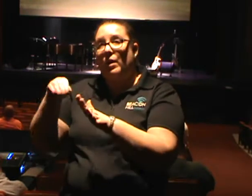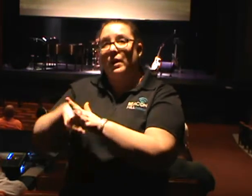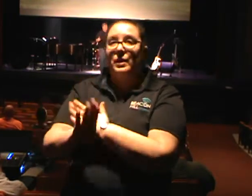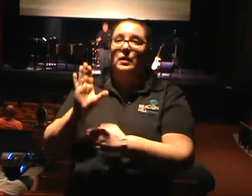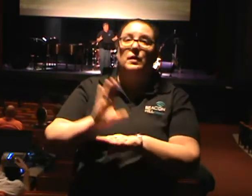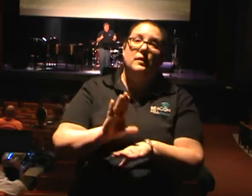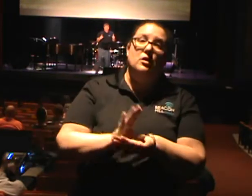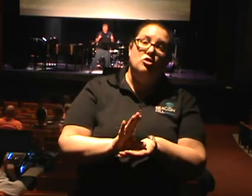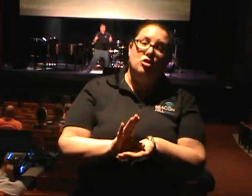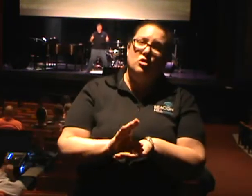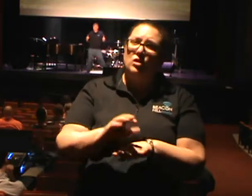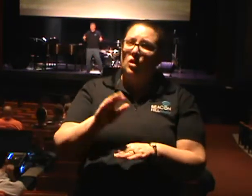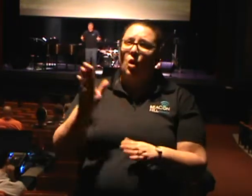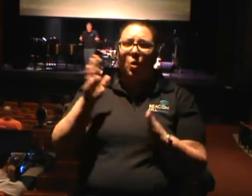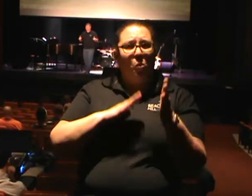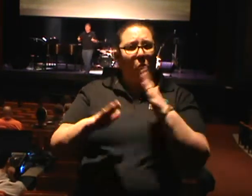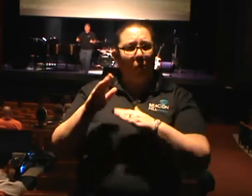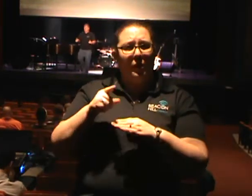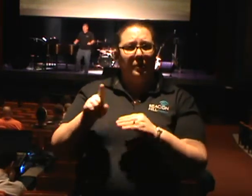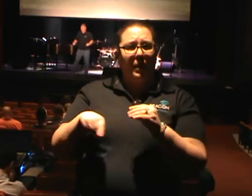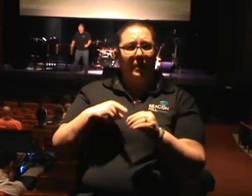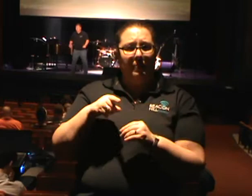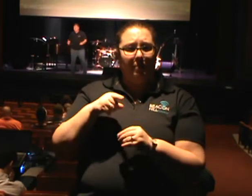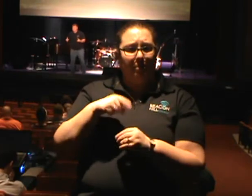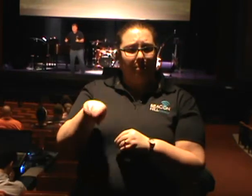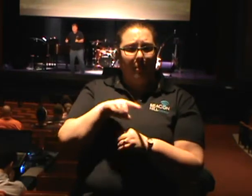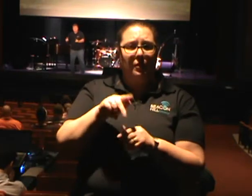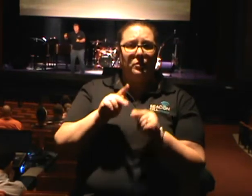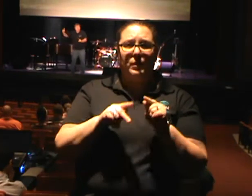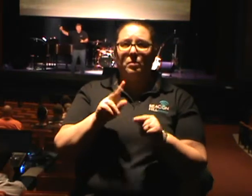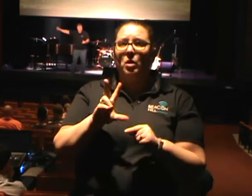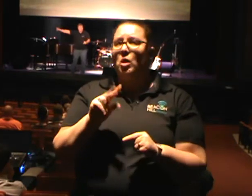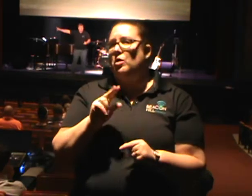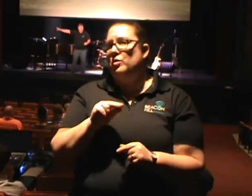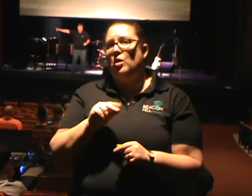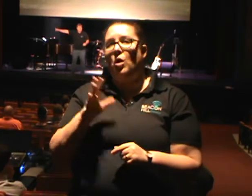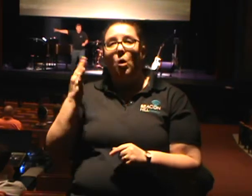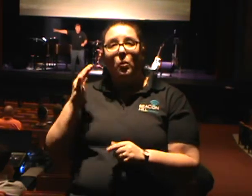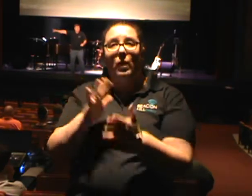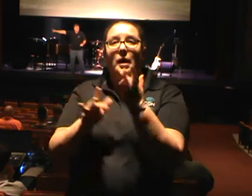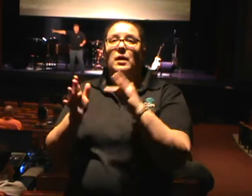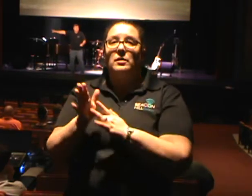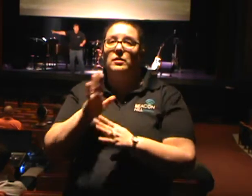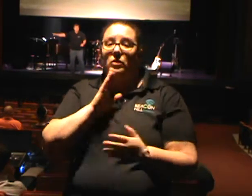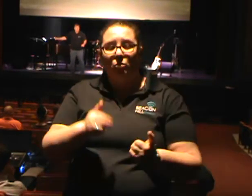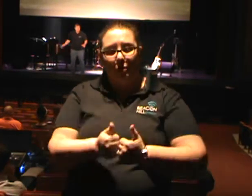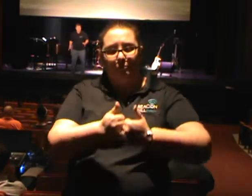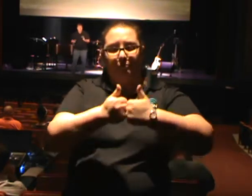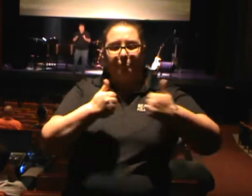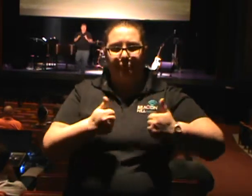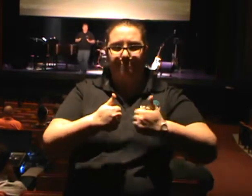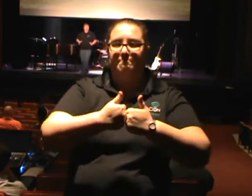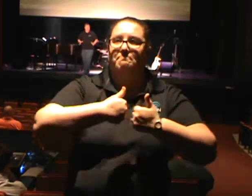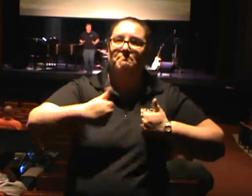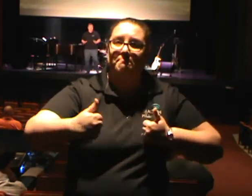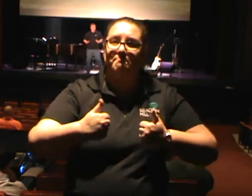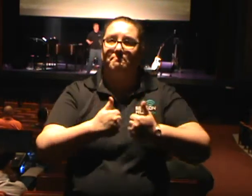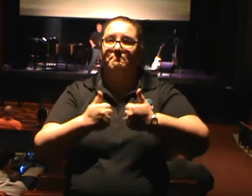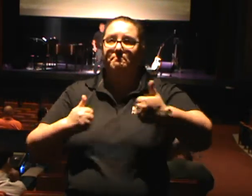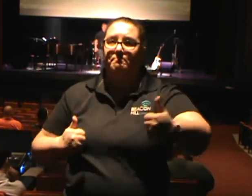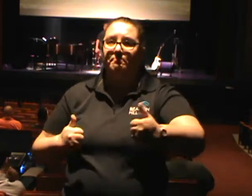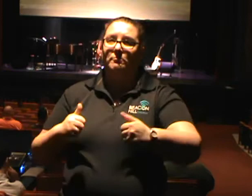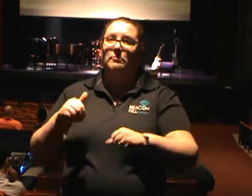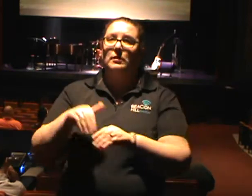them. They don't worry about them because you know what? Jesus will separate them in the end. You may look like a